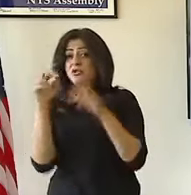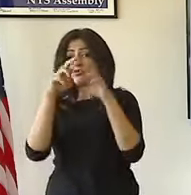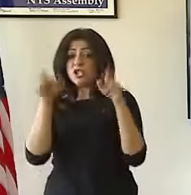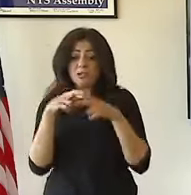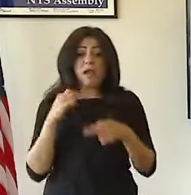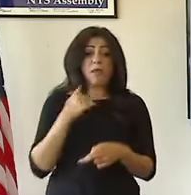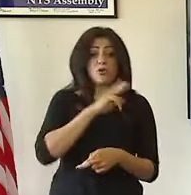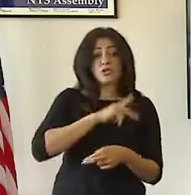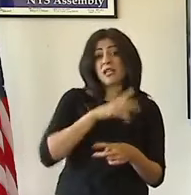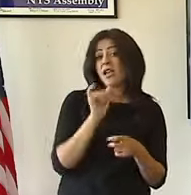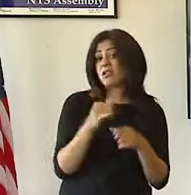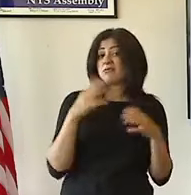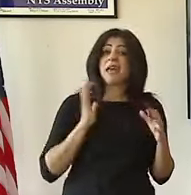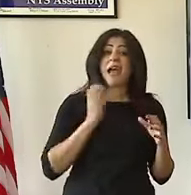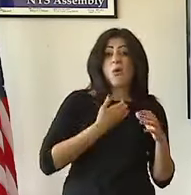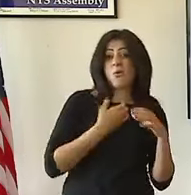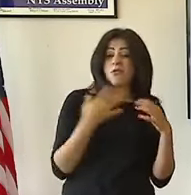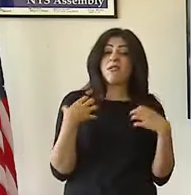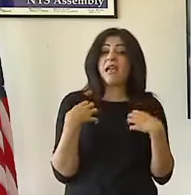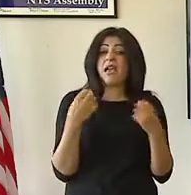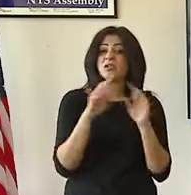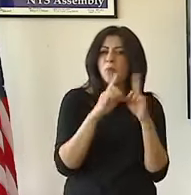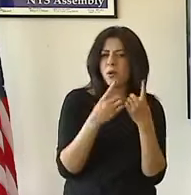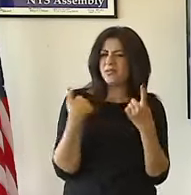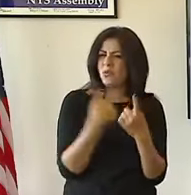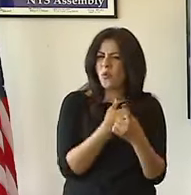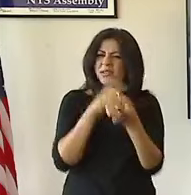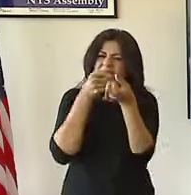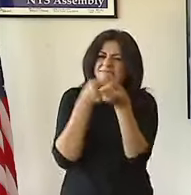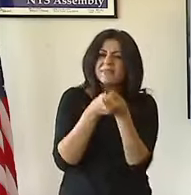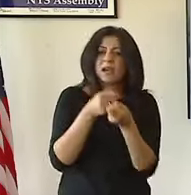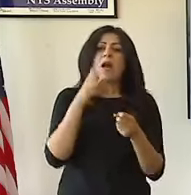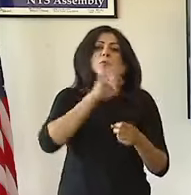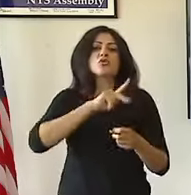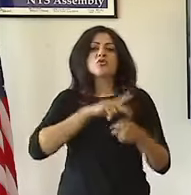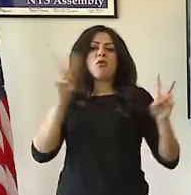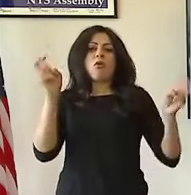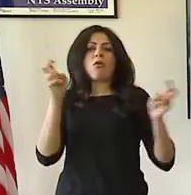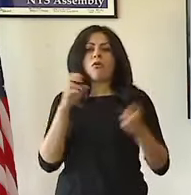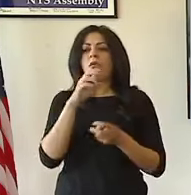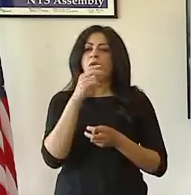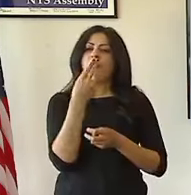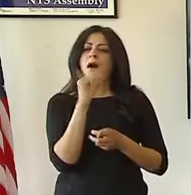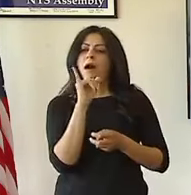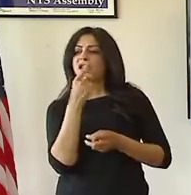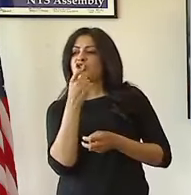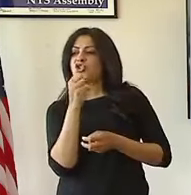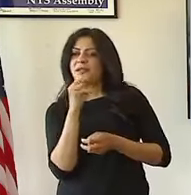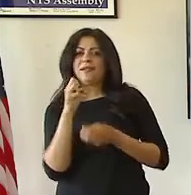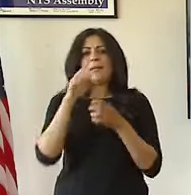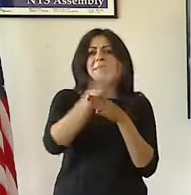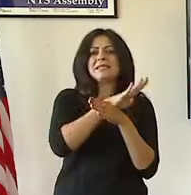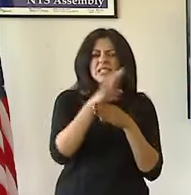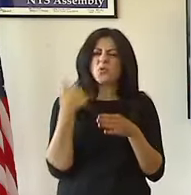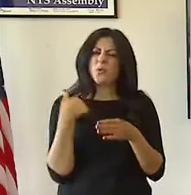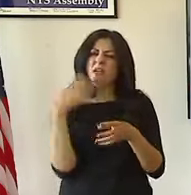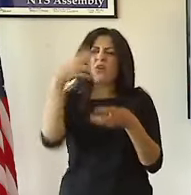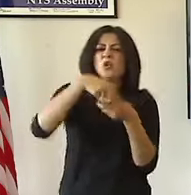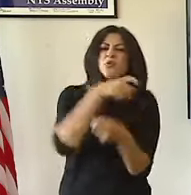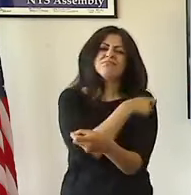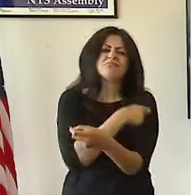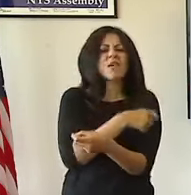health department, supports personal hygiene businesses, which we include tattoo parlors in the category, personal